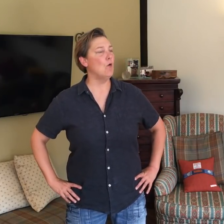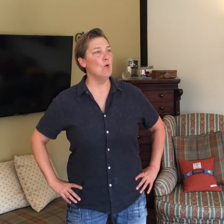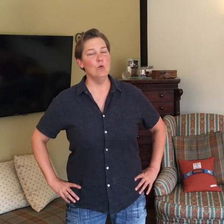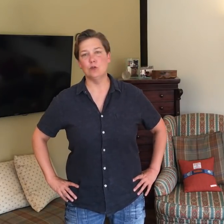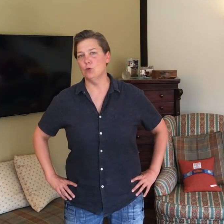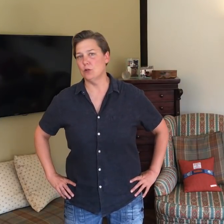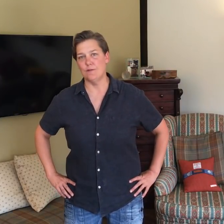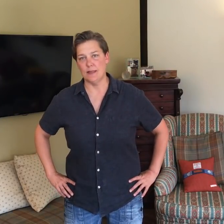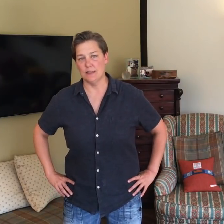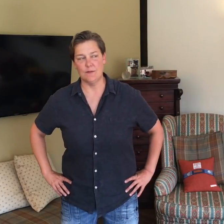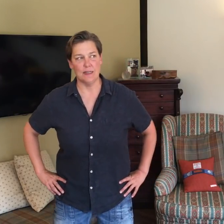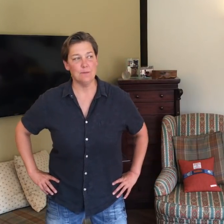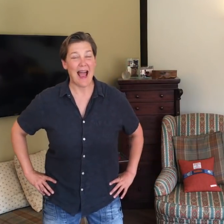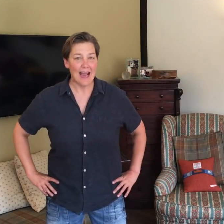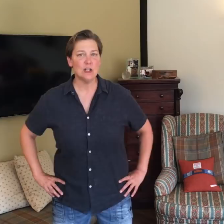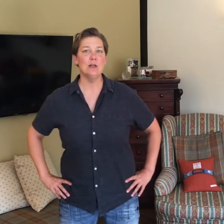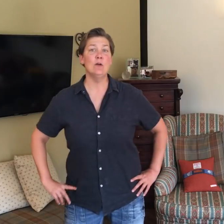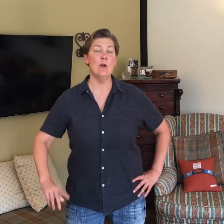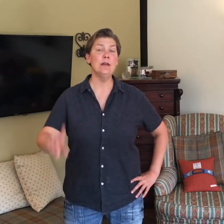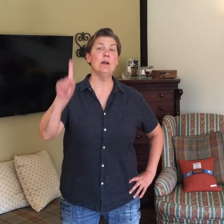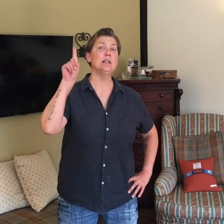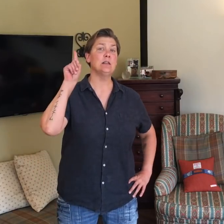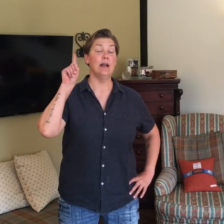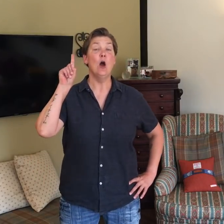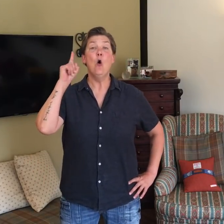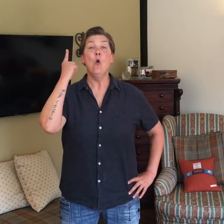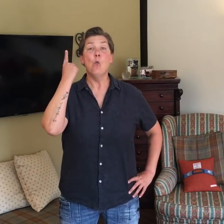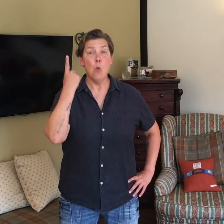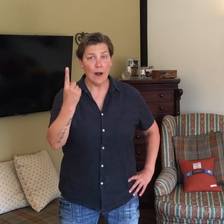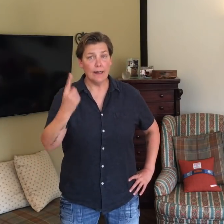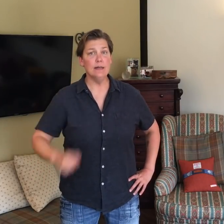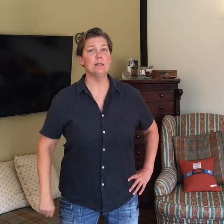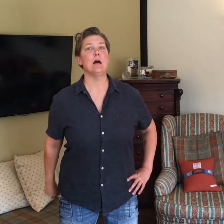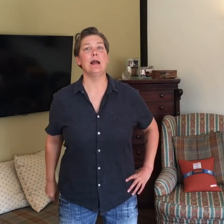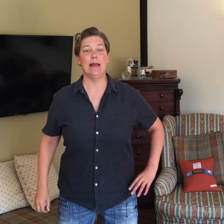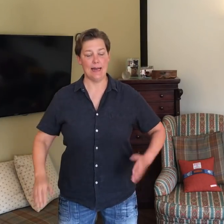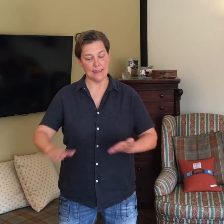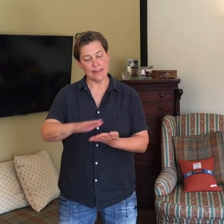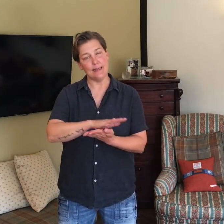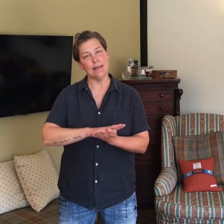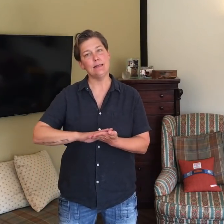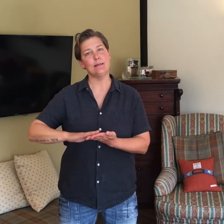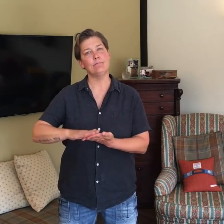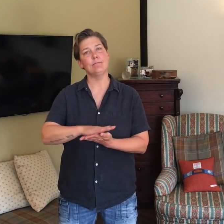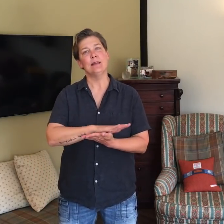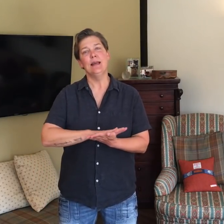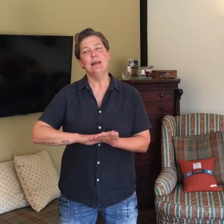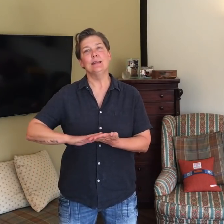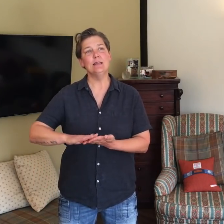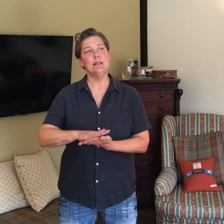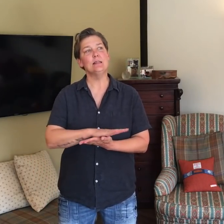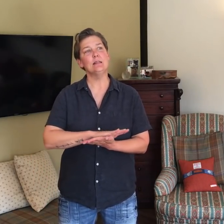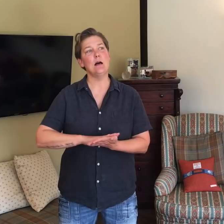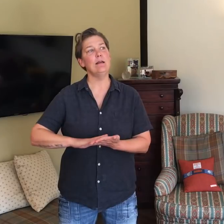all sorts of things for this, but actually we're only going to sign one sign, and it's this. This is the sign